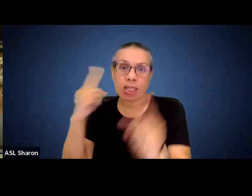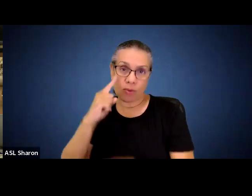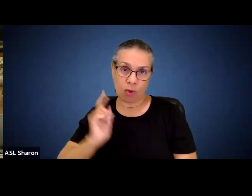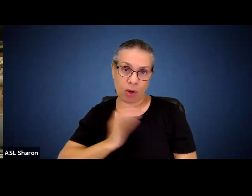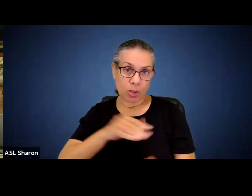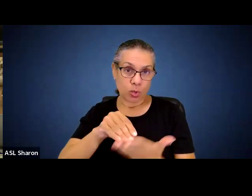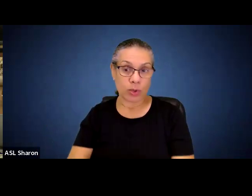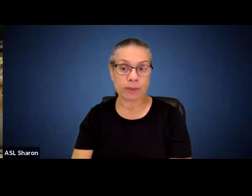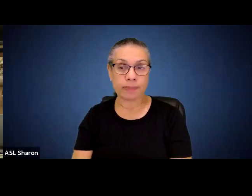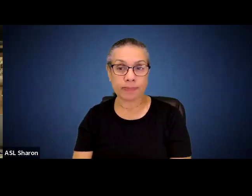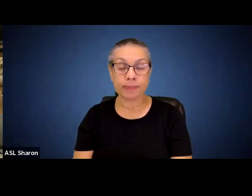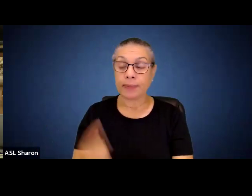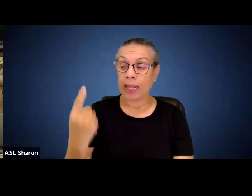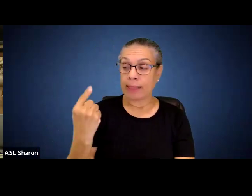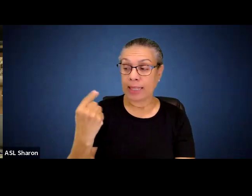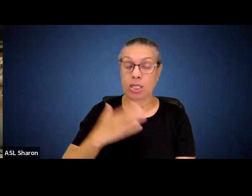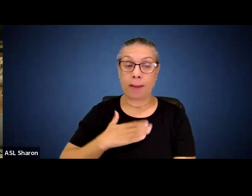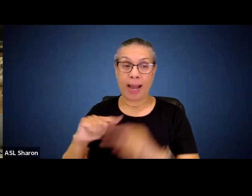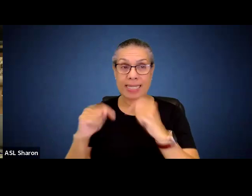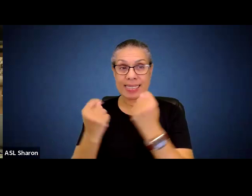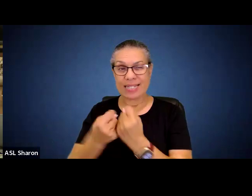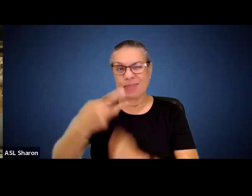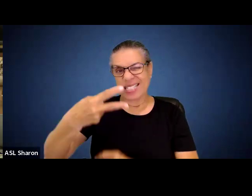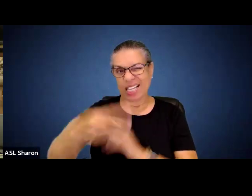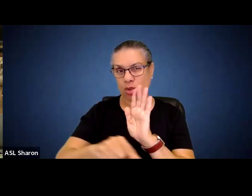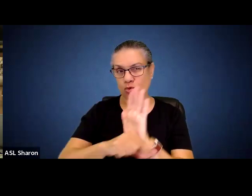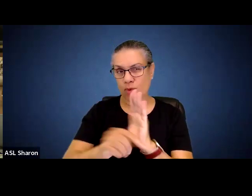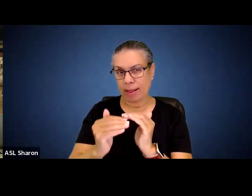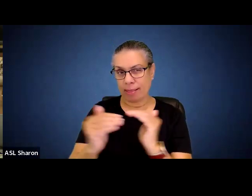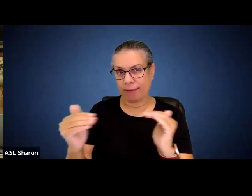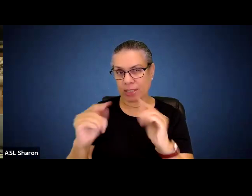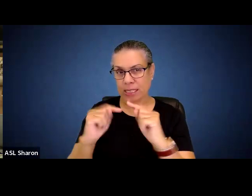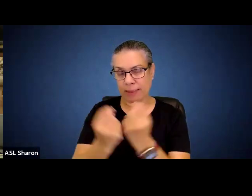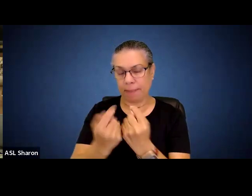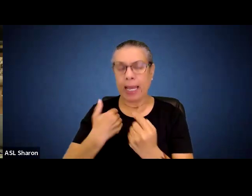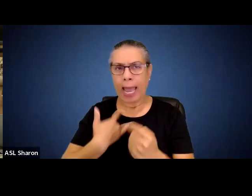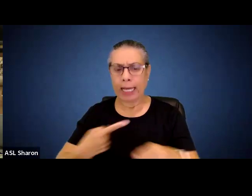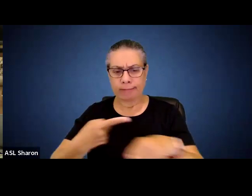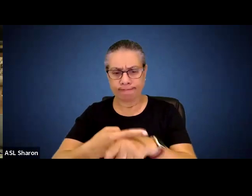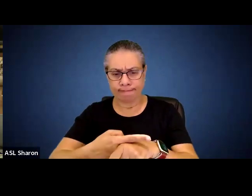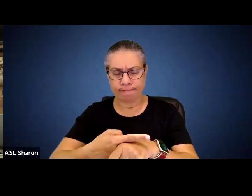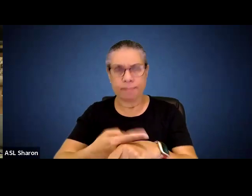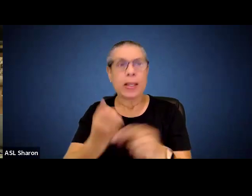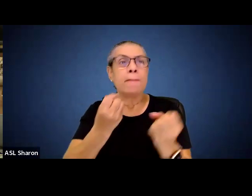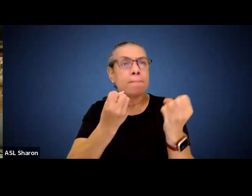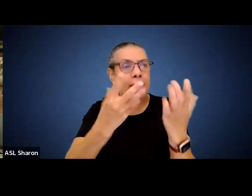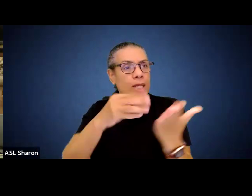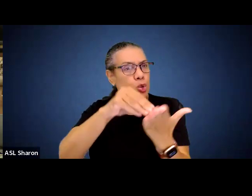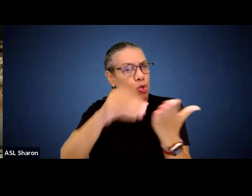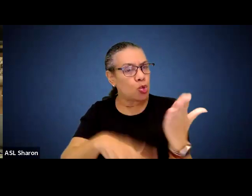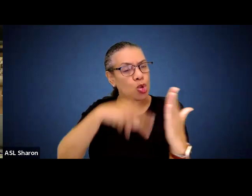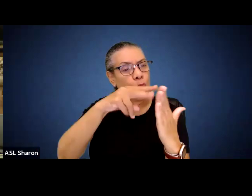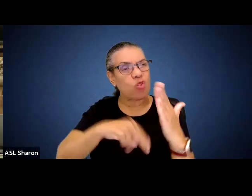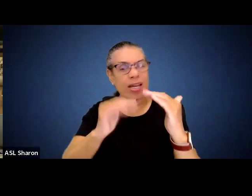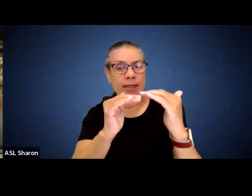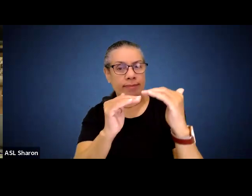students. Last year, my team, the second grade team, was faced with a dilemma. Many of our students were reading below